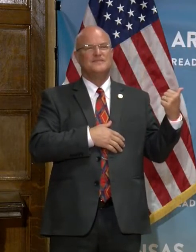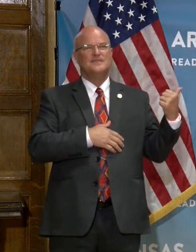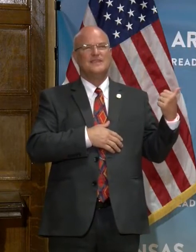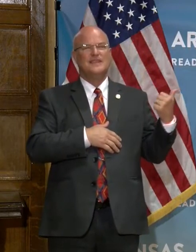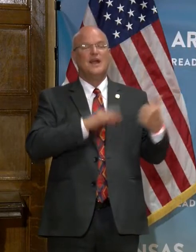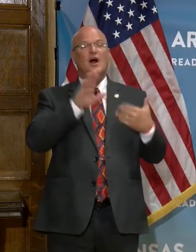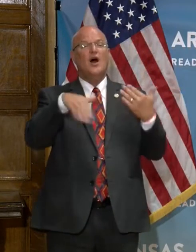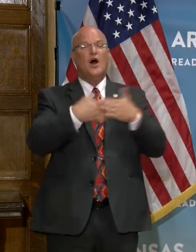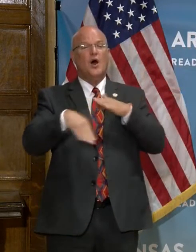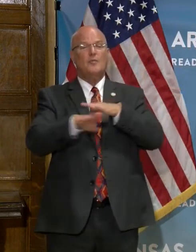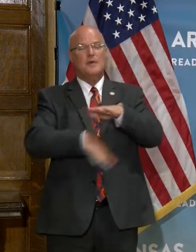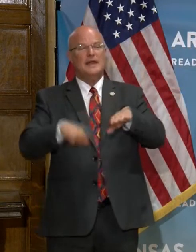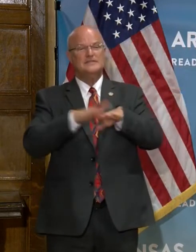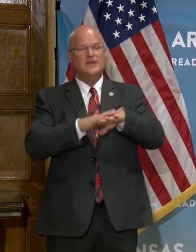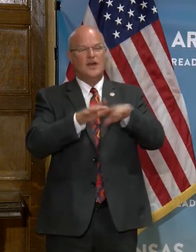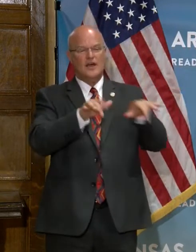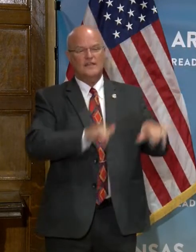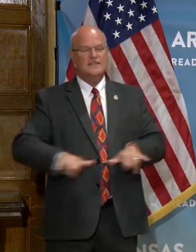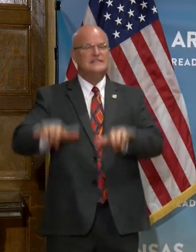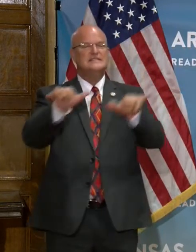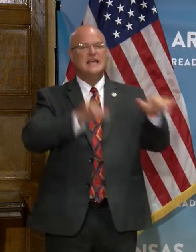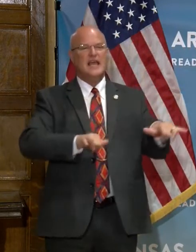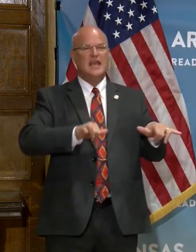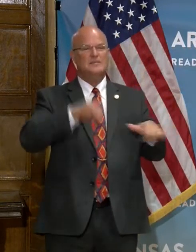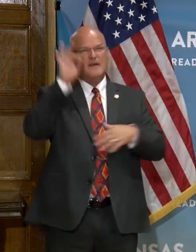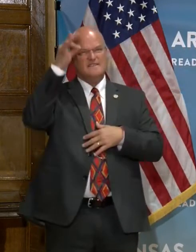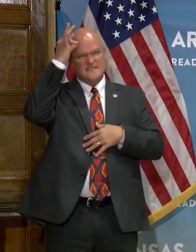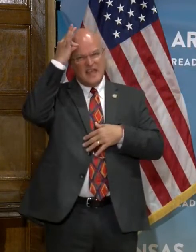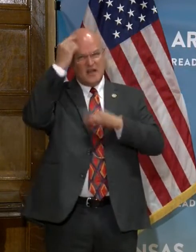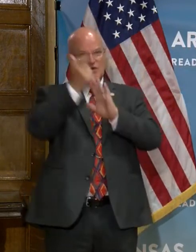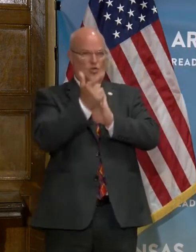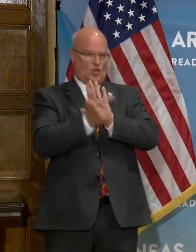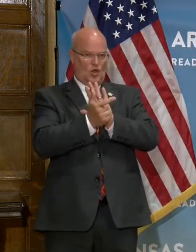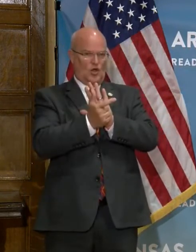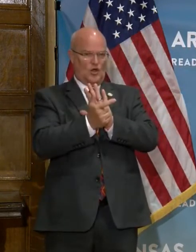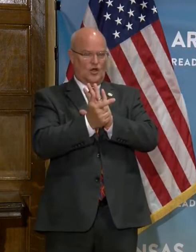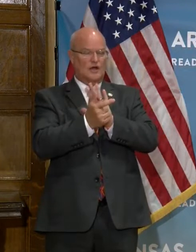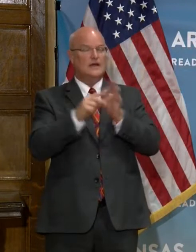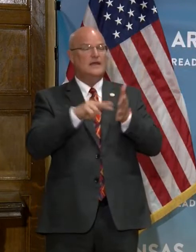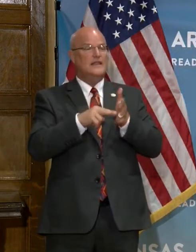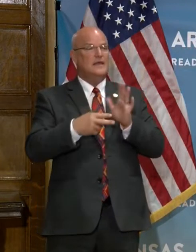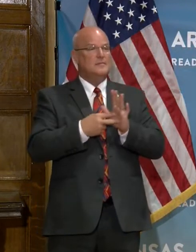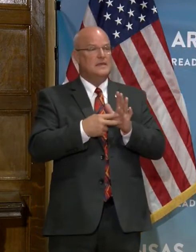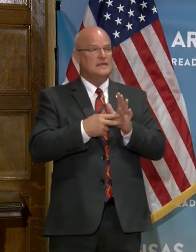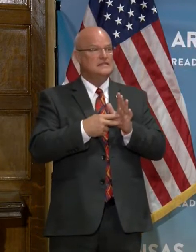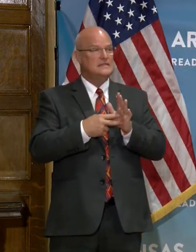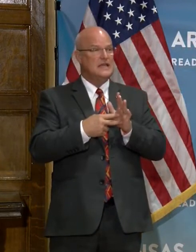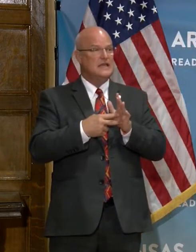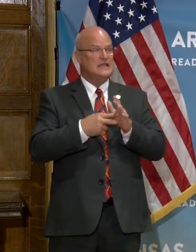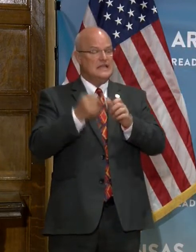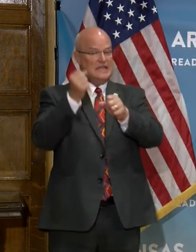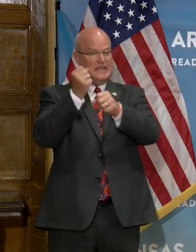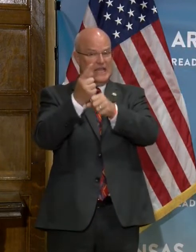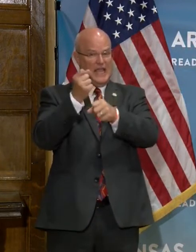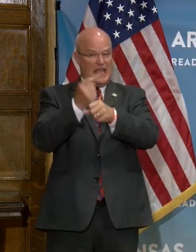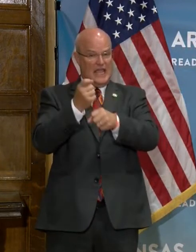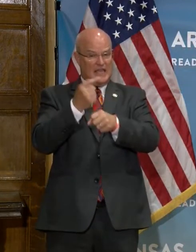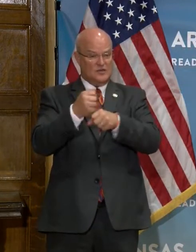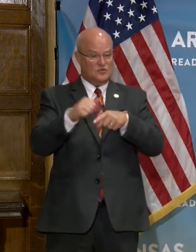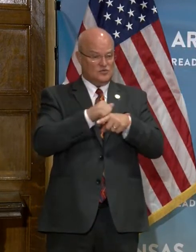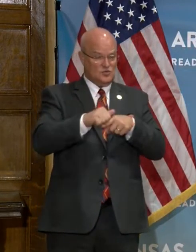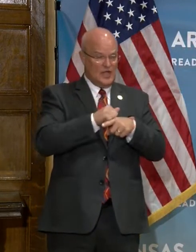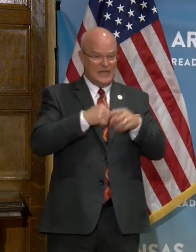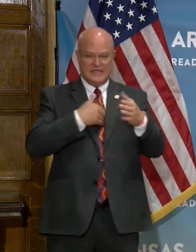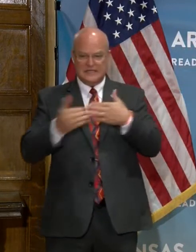It's all based on the same federal physical law constraint, which means that in an annual training status, whether it's on